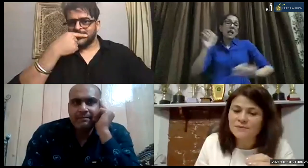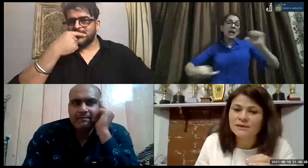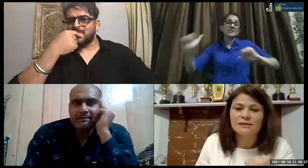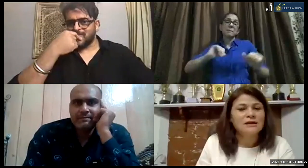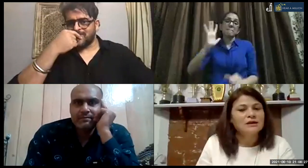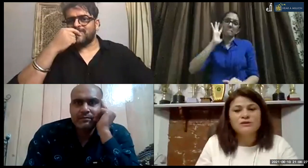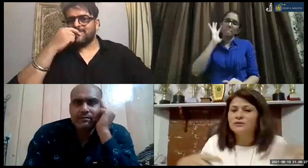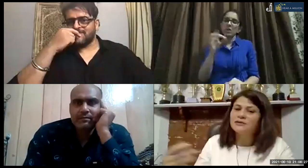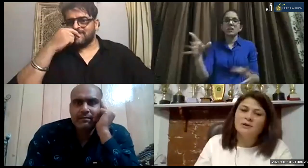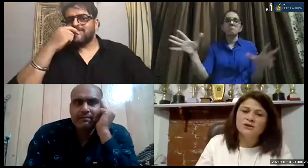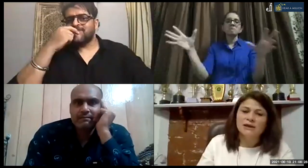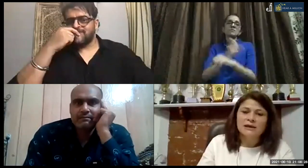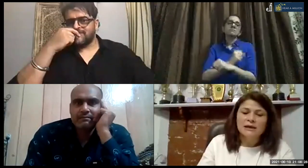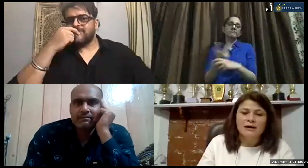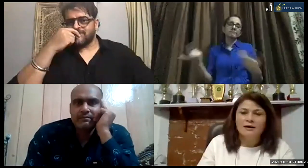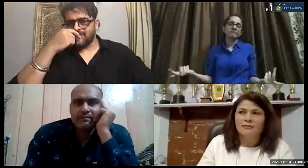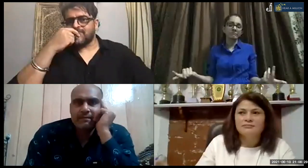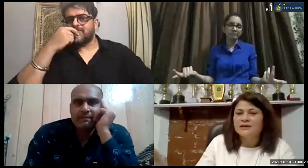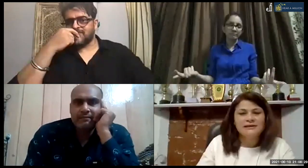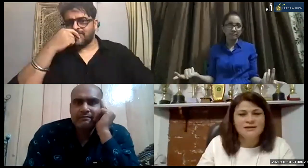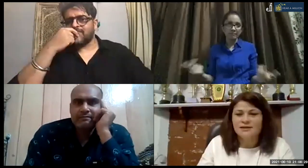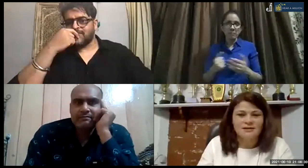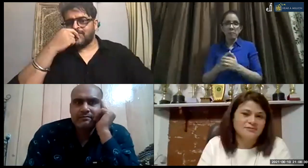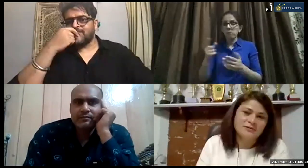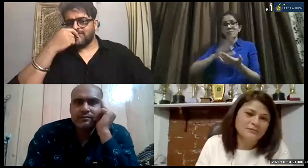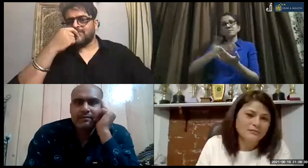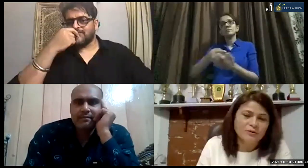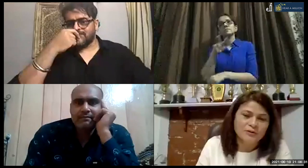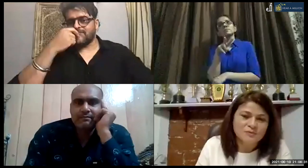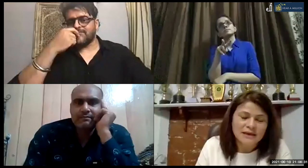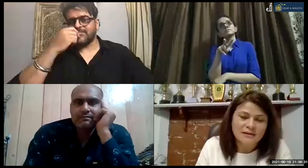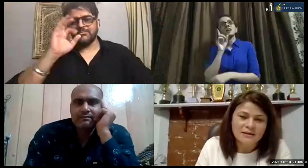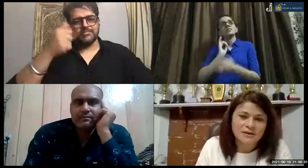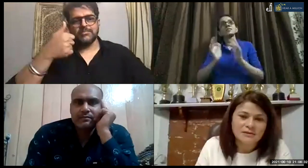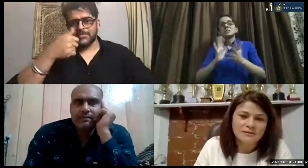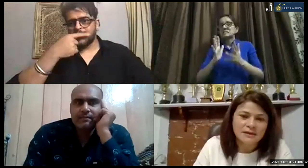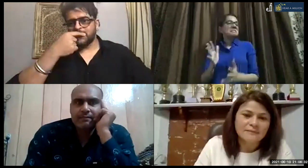is absent. So just watching translation is not going to be